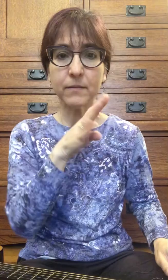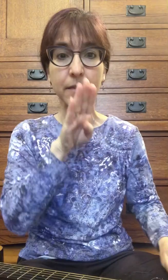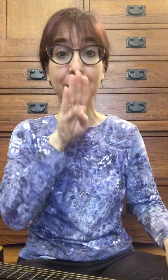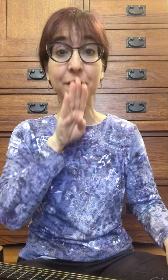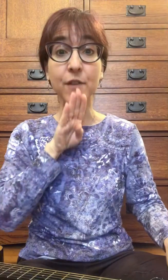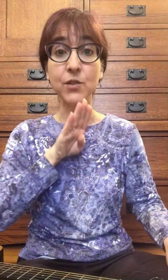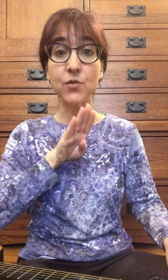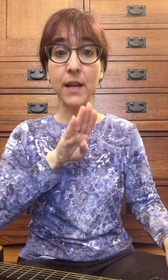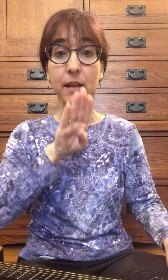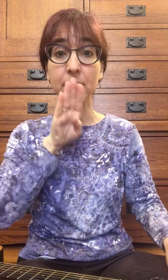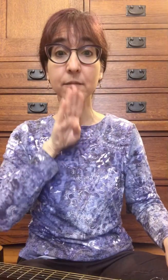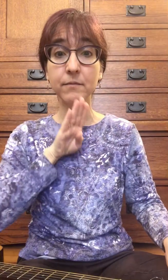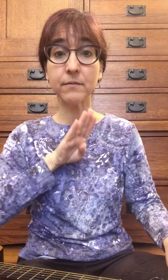and frustrated